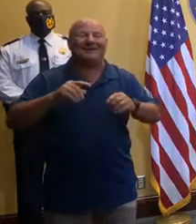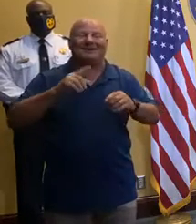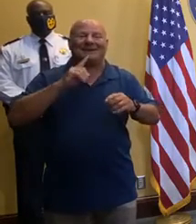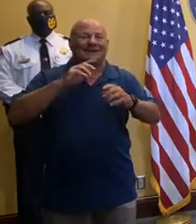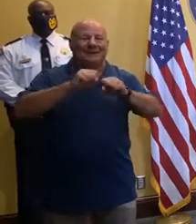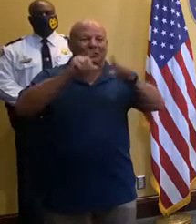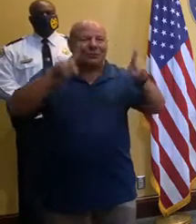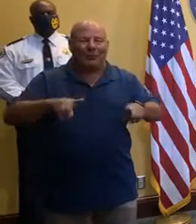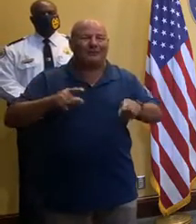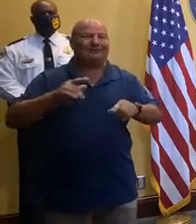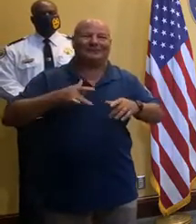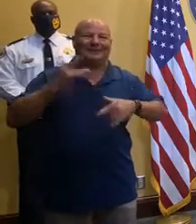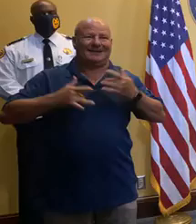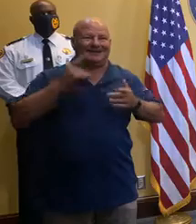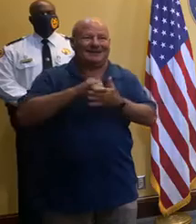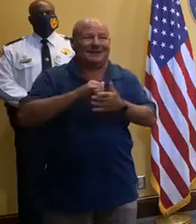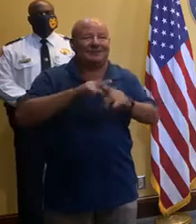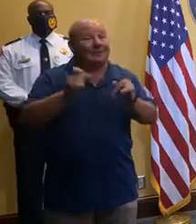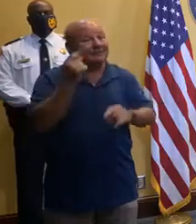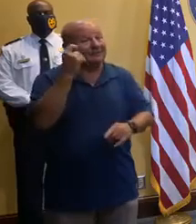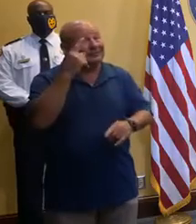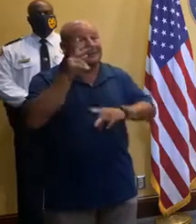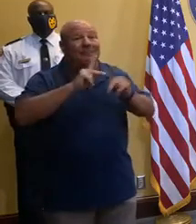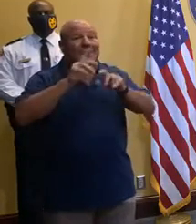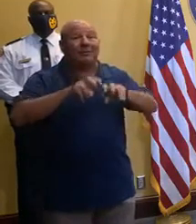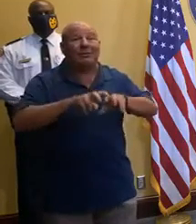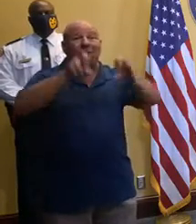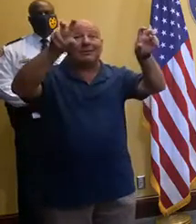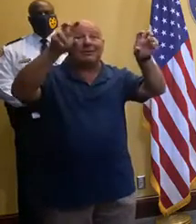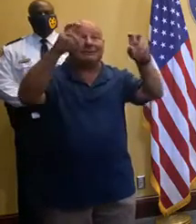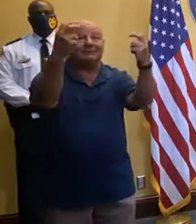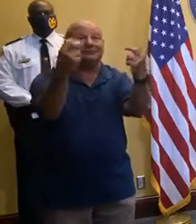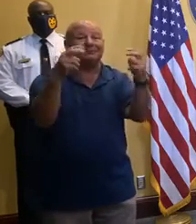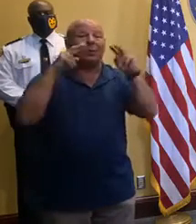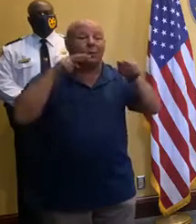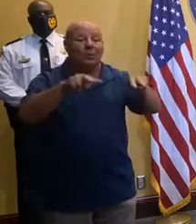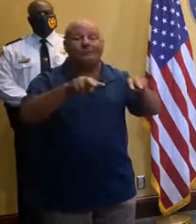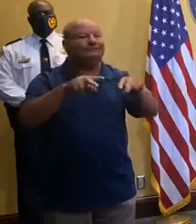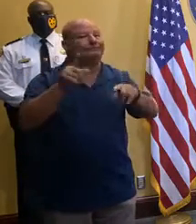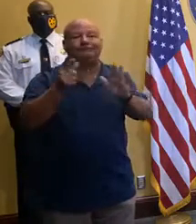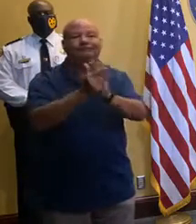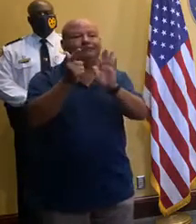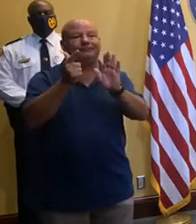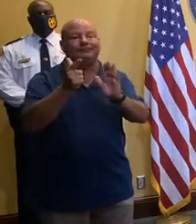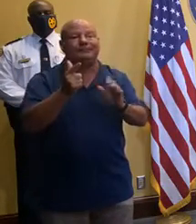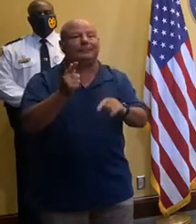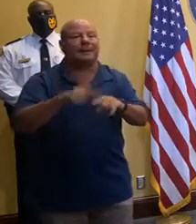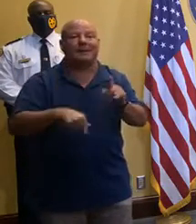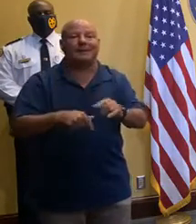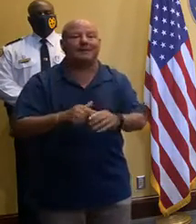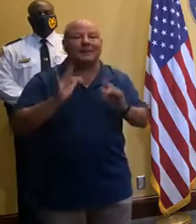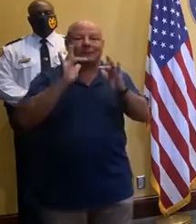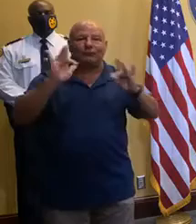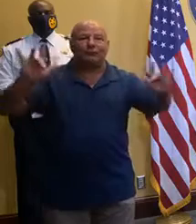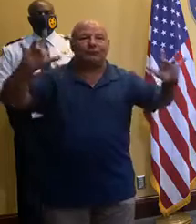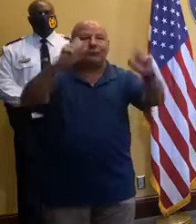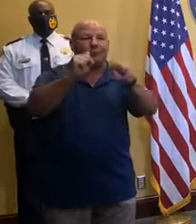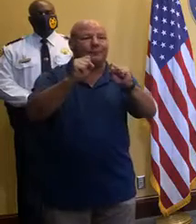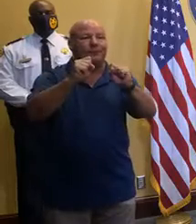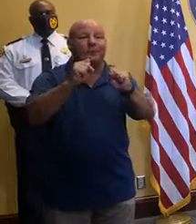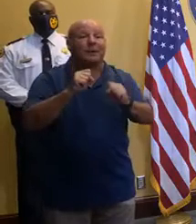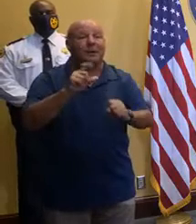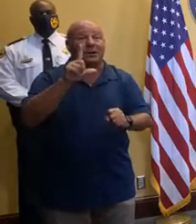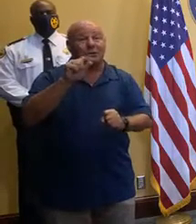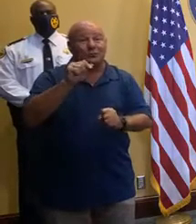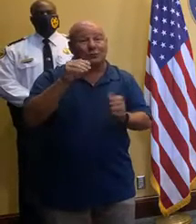well. However, fans will not be allowed to attend during that time either. We cannot allow